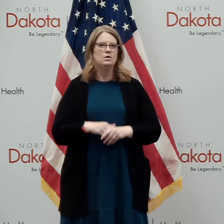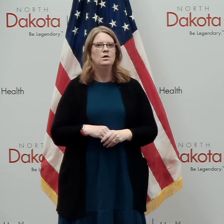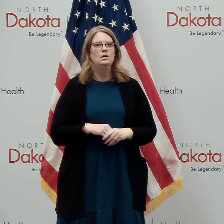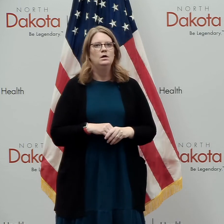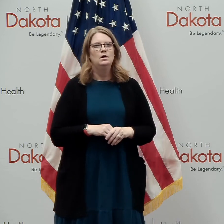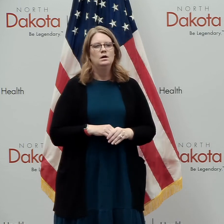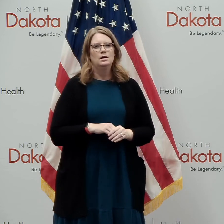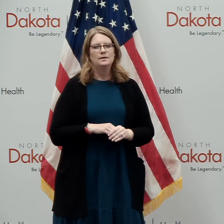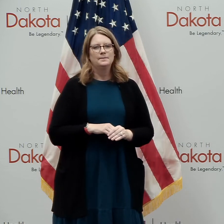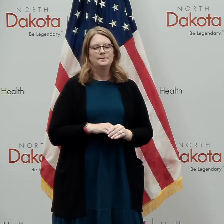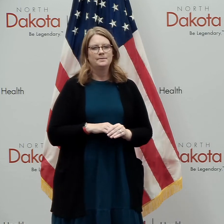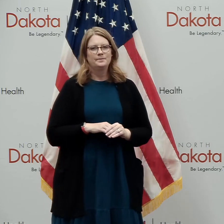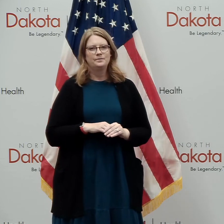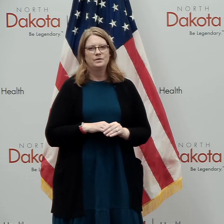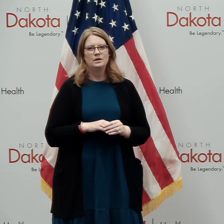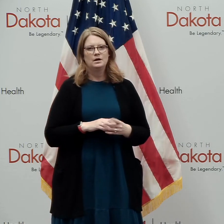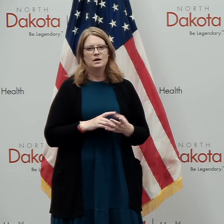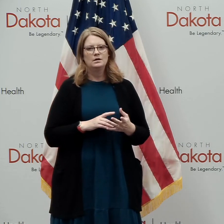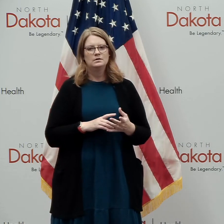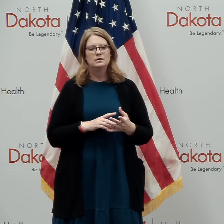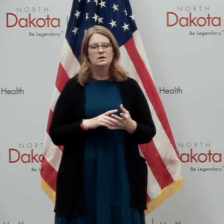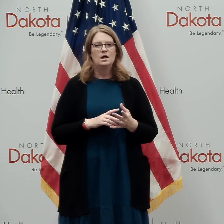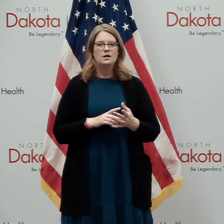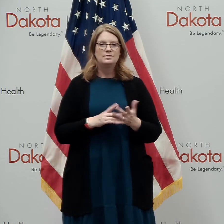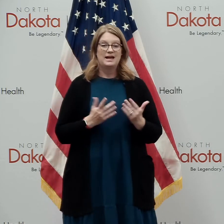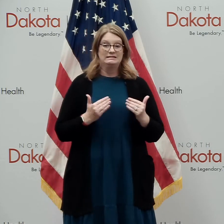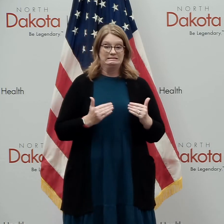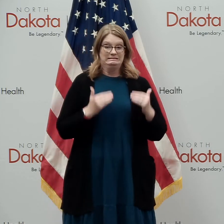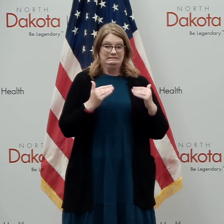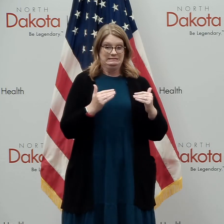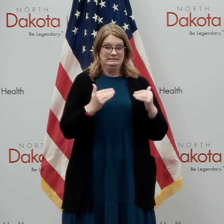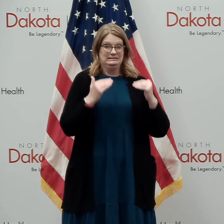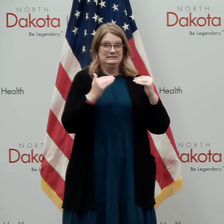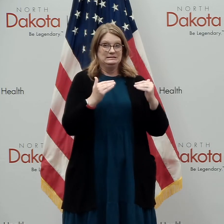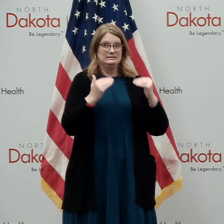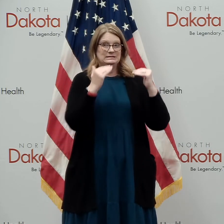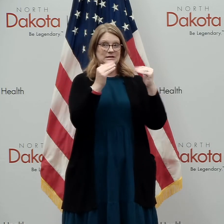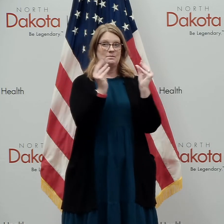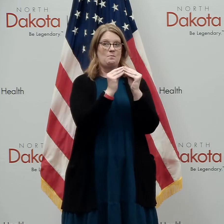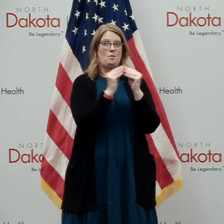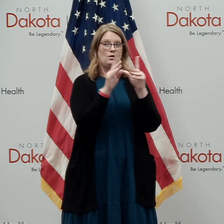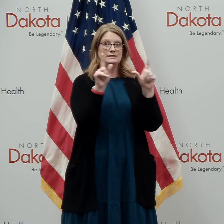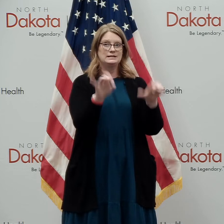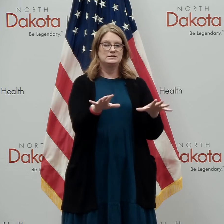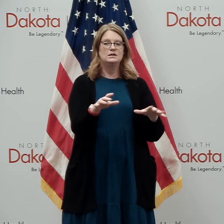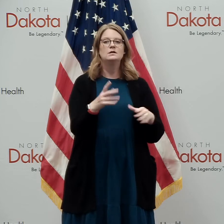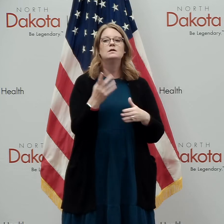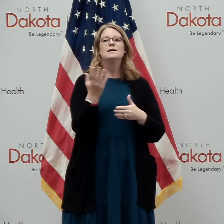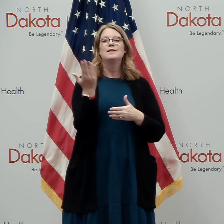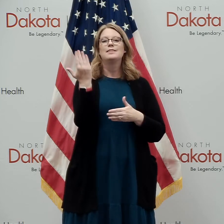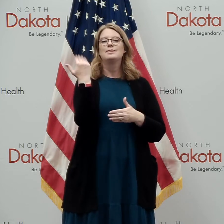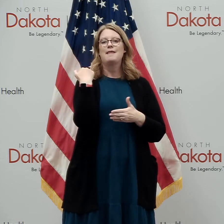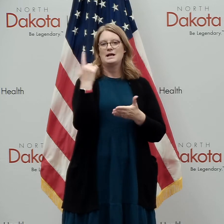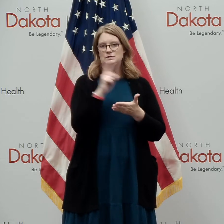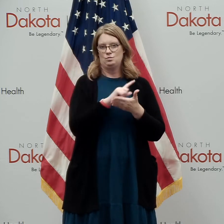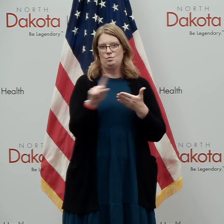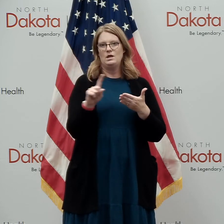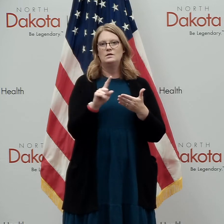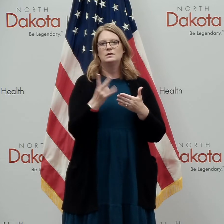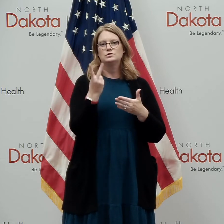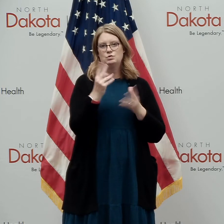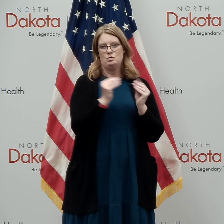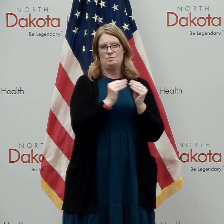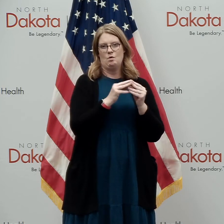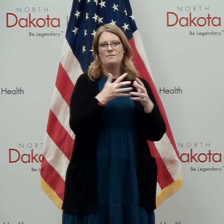also on that march towards more testing. There were 2 more machines that arrived last week that were set up this week, which are